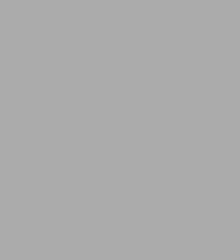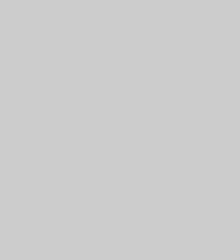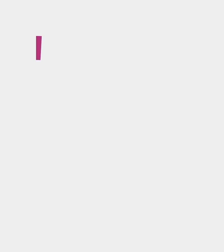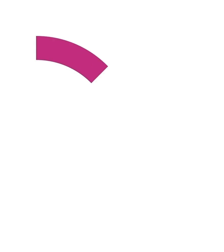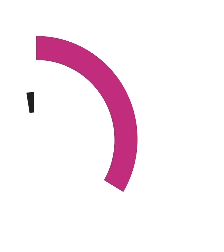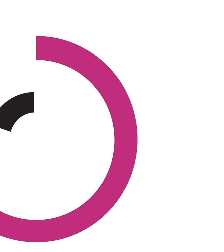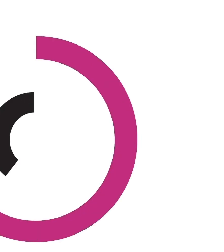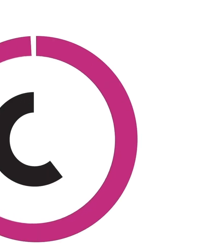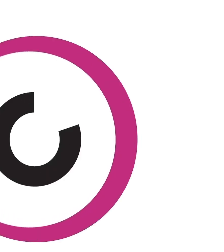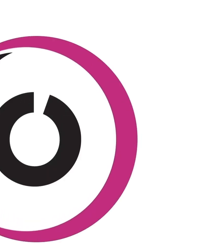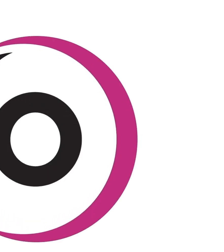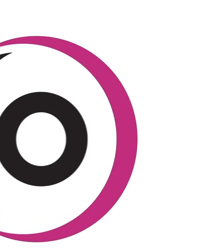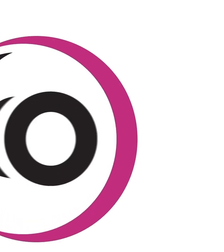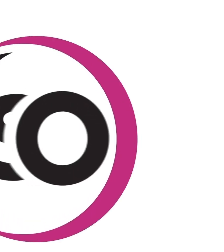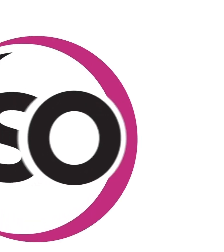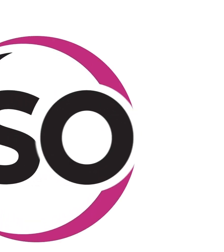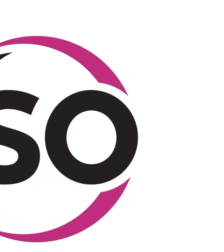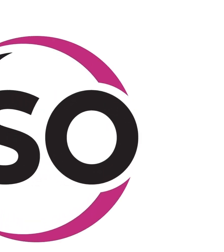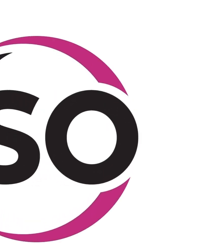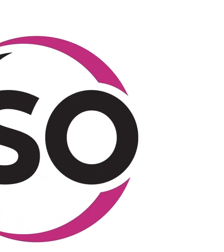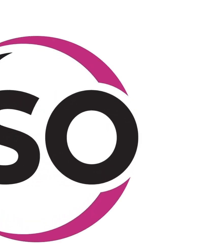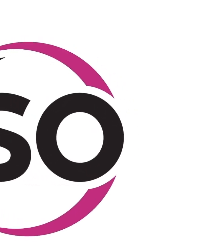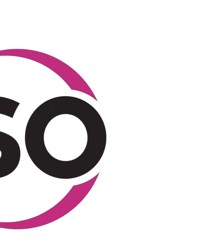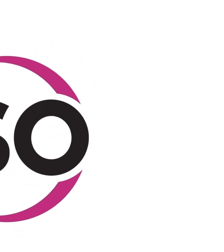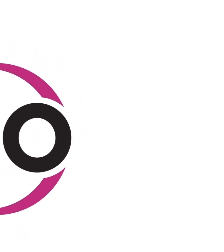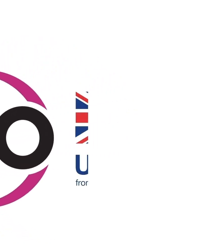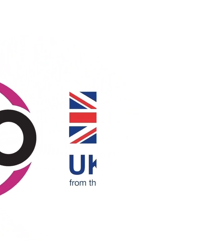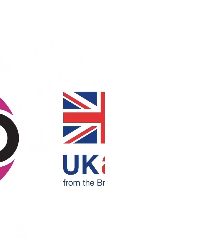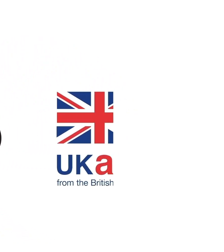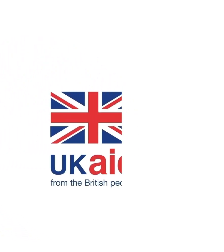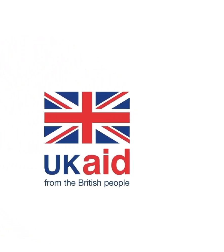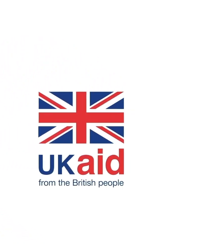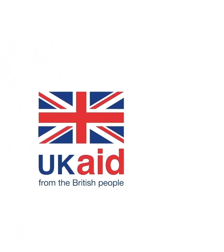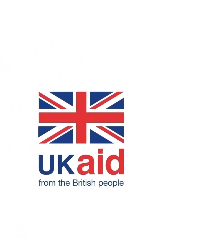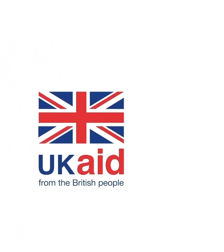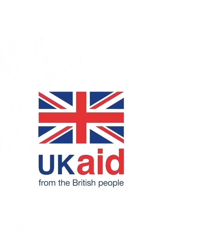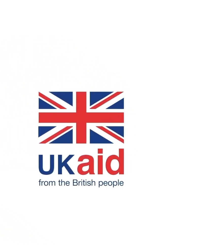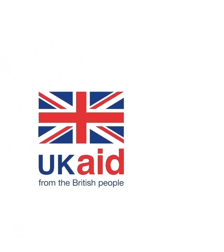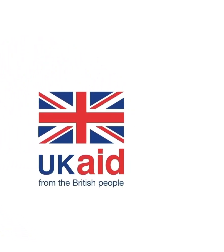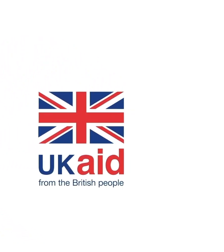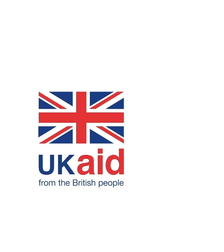VSO UK 8